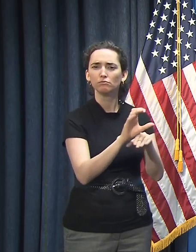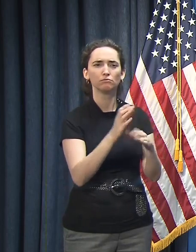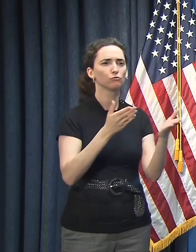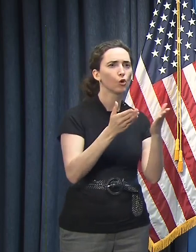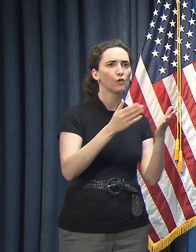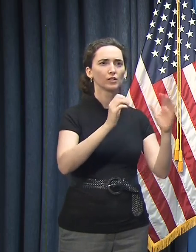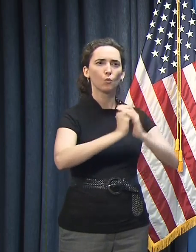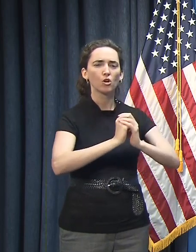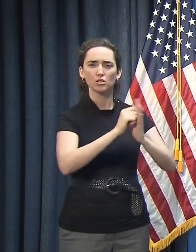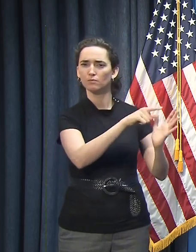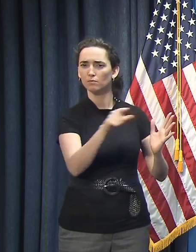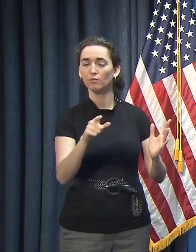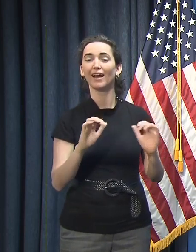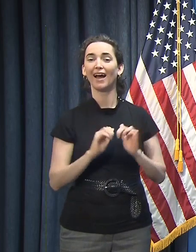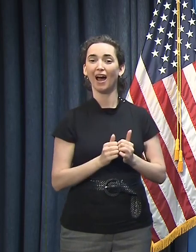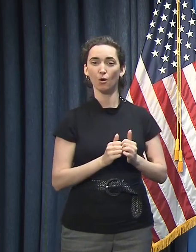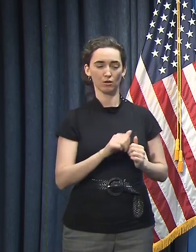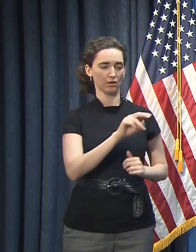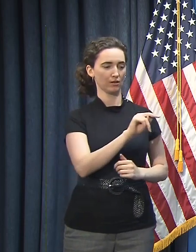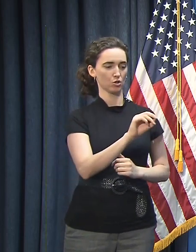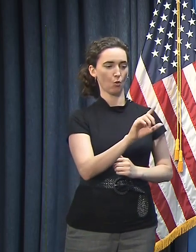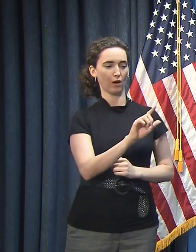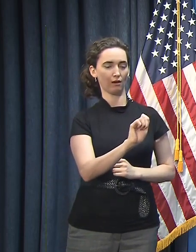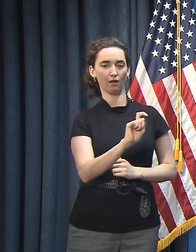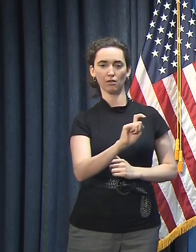information by going to